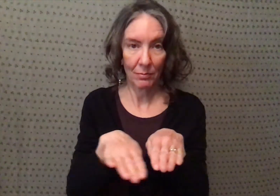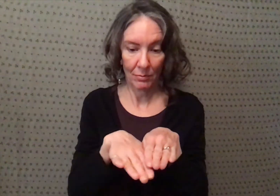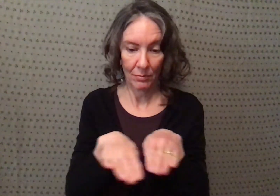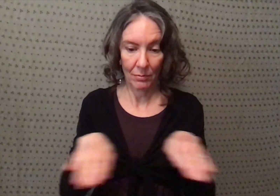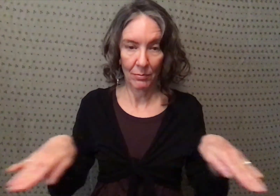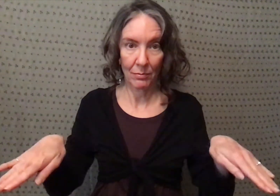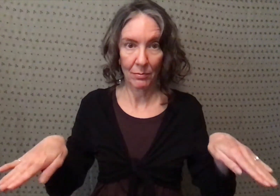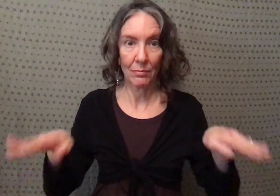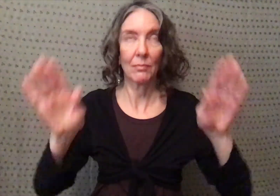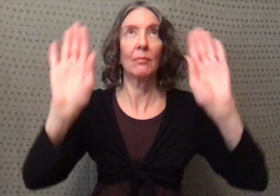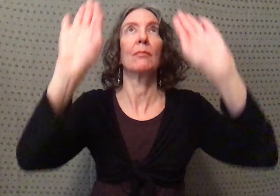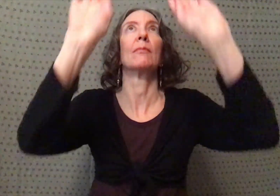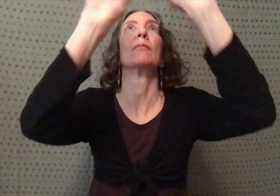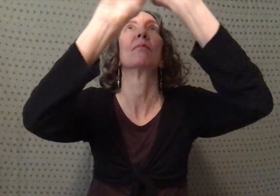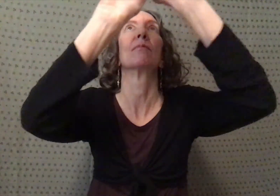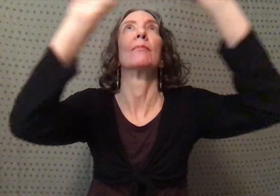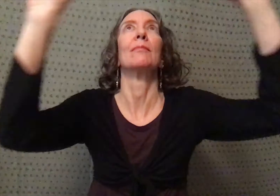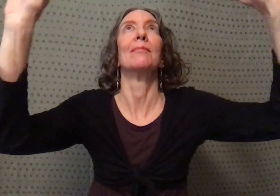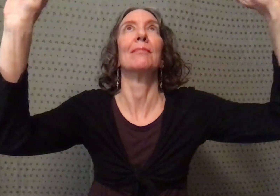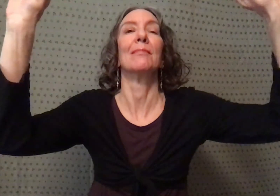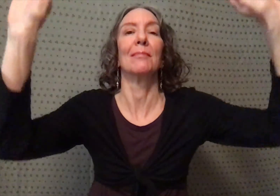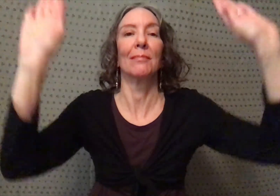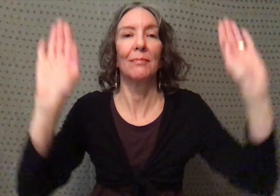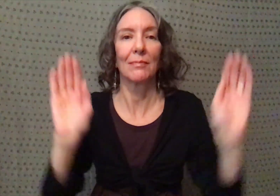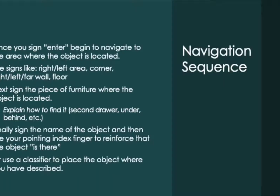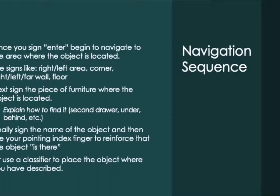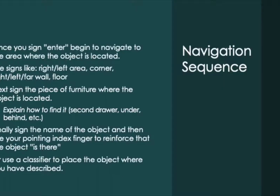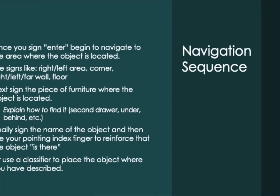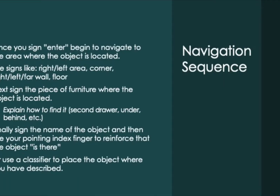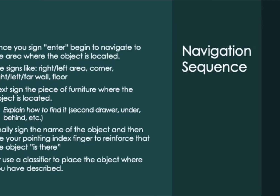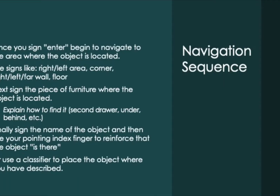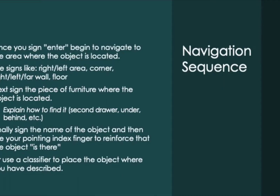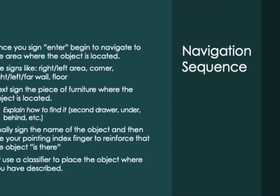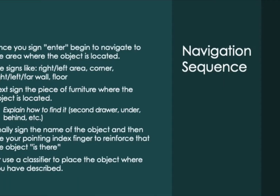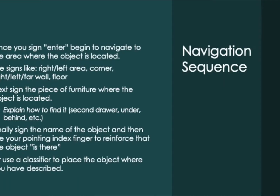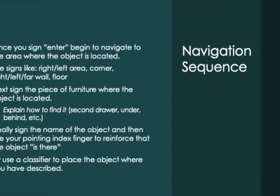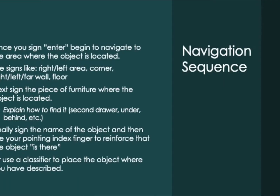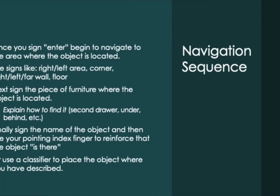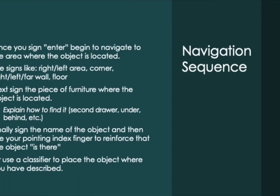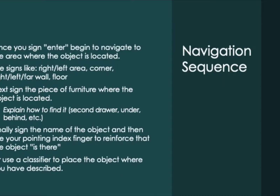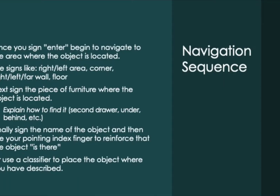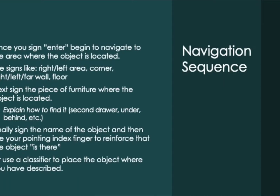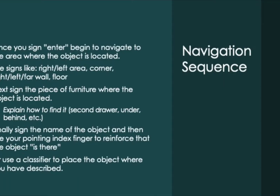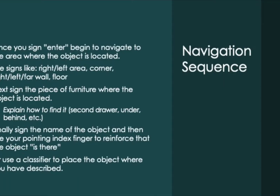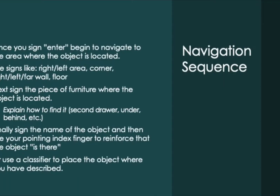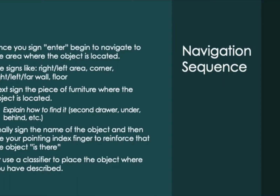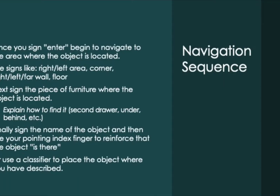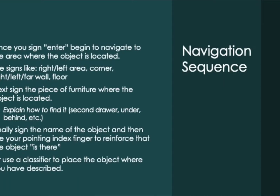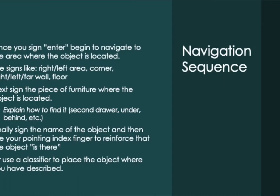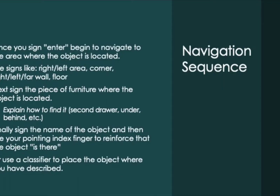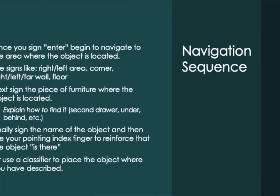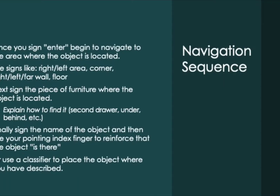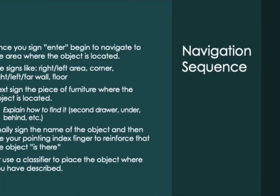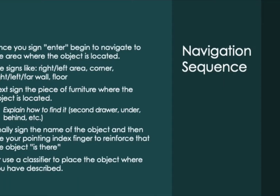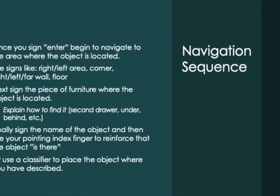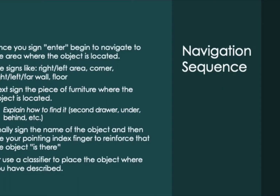ceiling, etc. Then move to the next level of detail. Name the piece of furniture